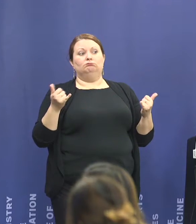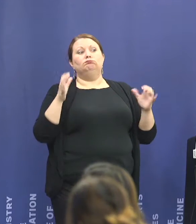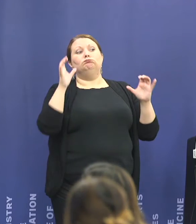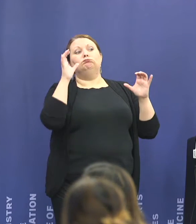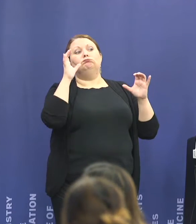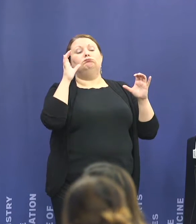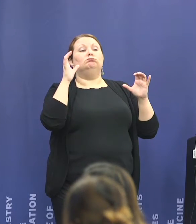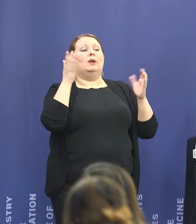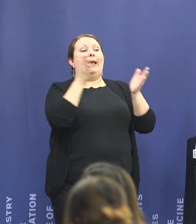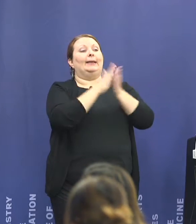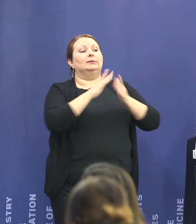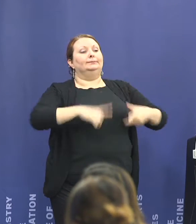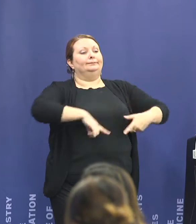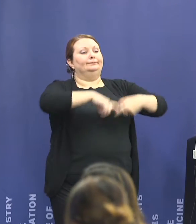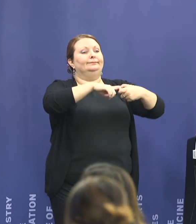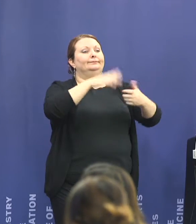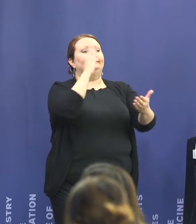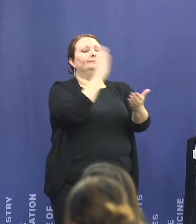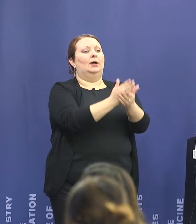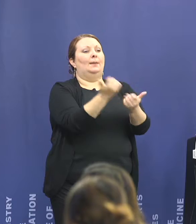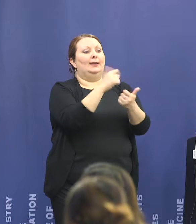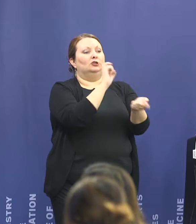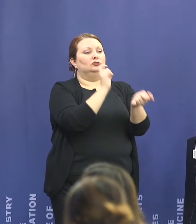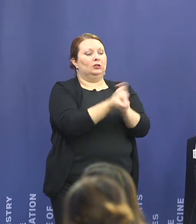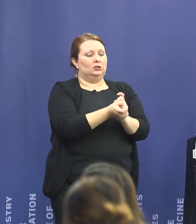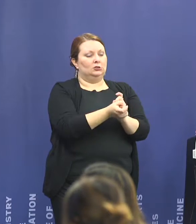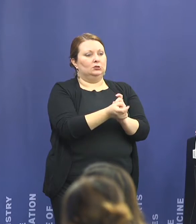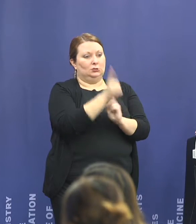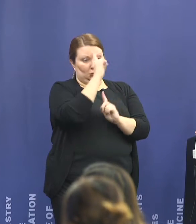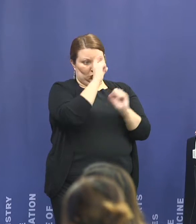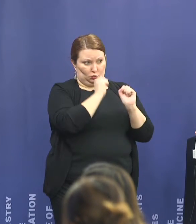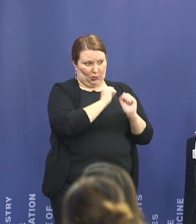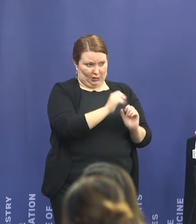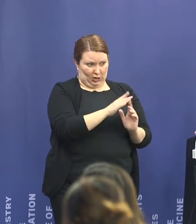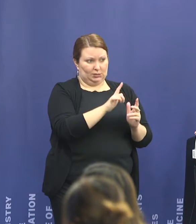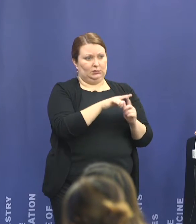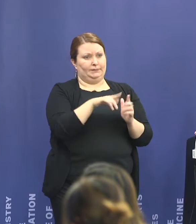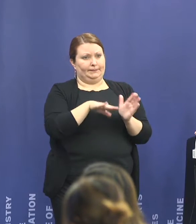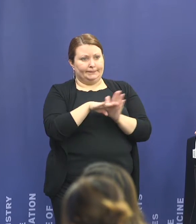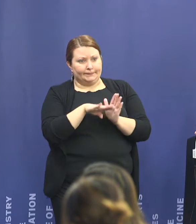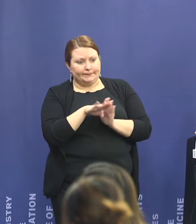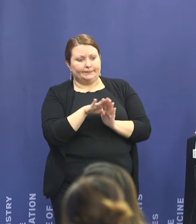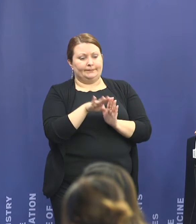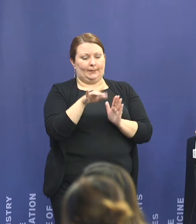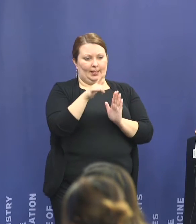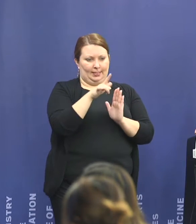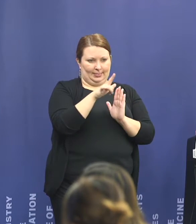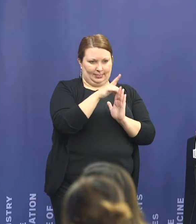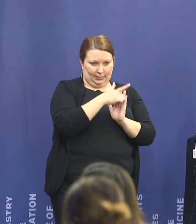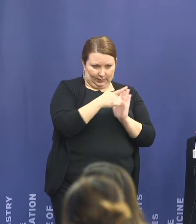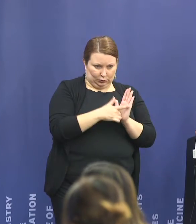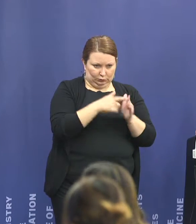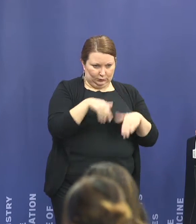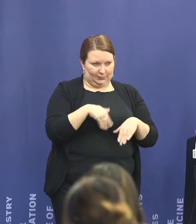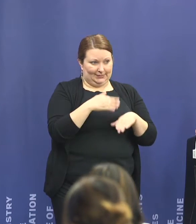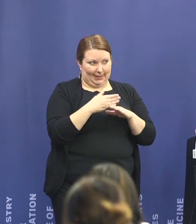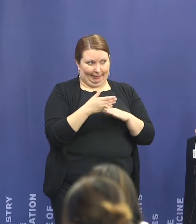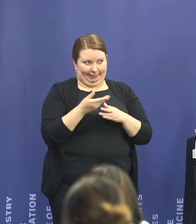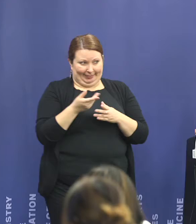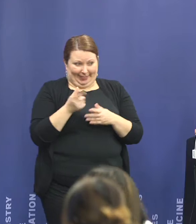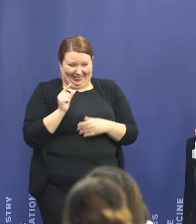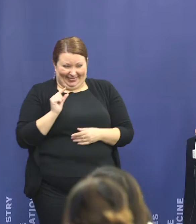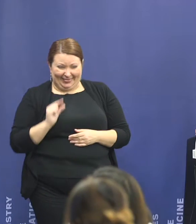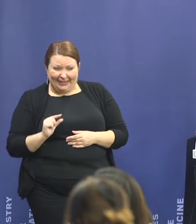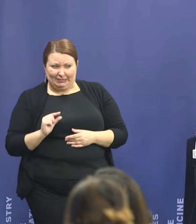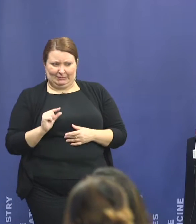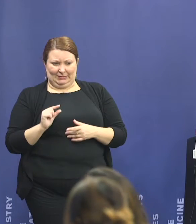a moratorium on any changes, to strategize and build legislation to protect the little that we have in